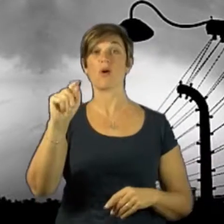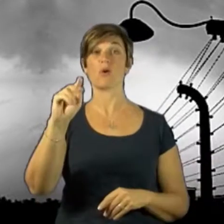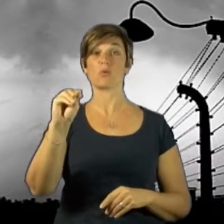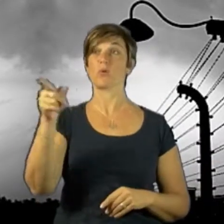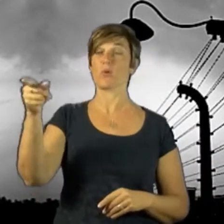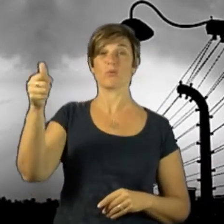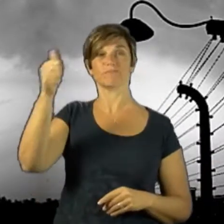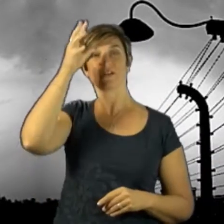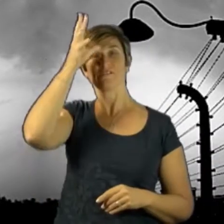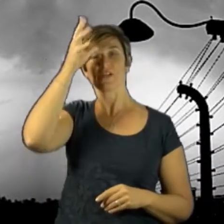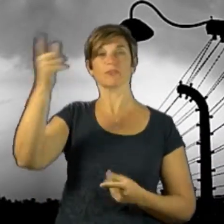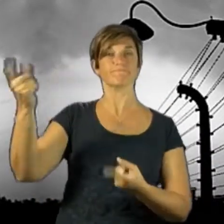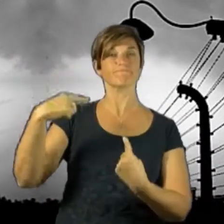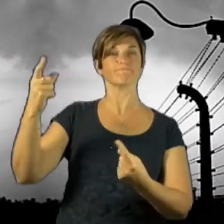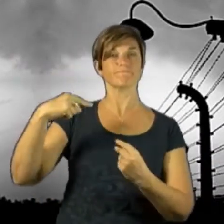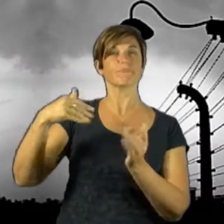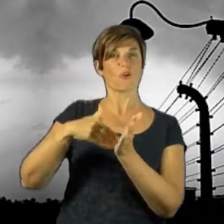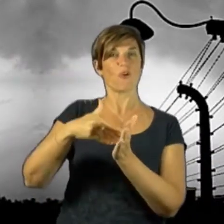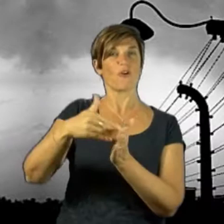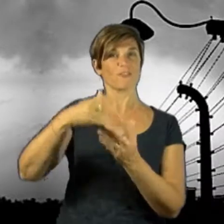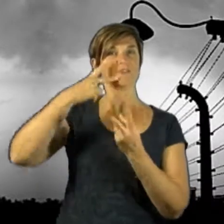And later he came often.